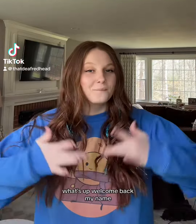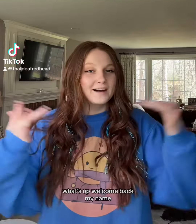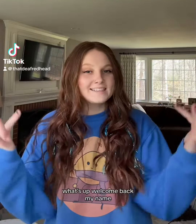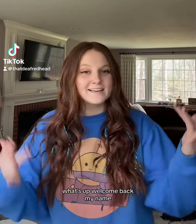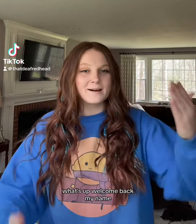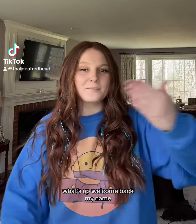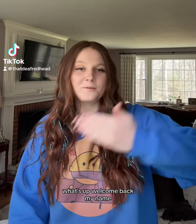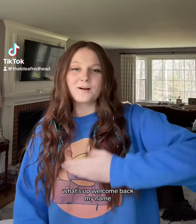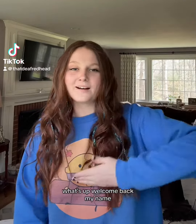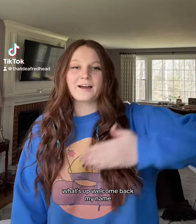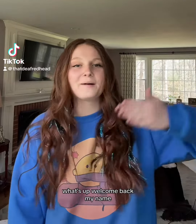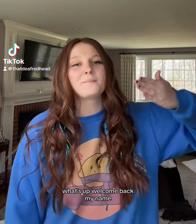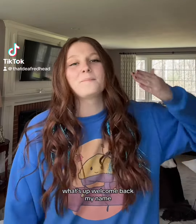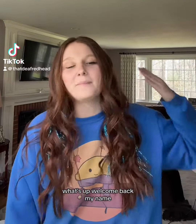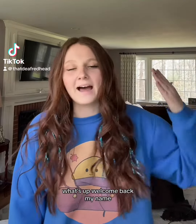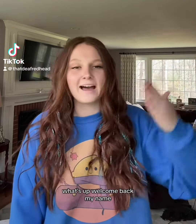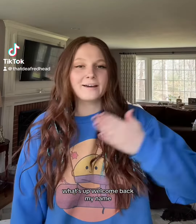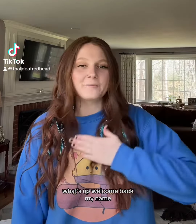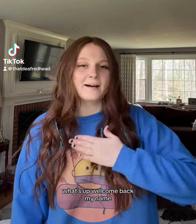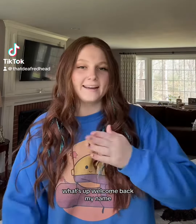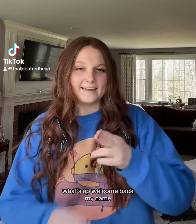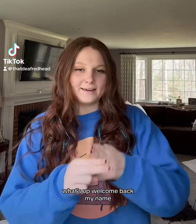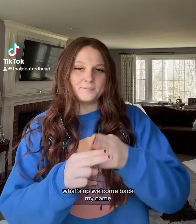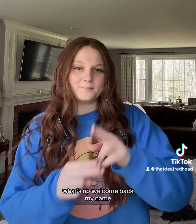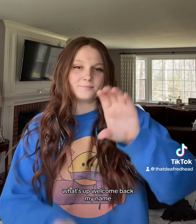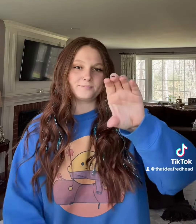What's up? Welcome back.